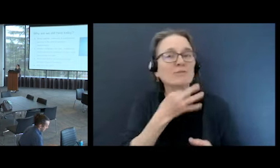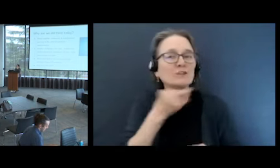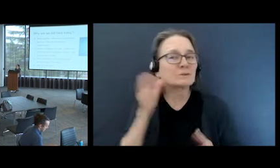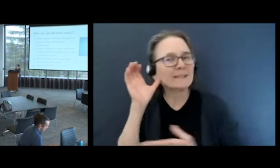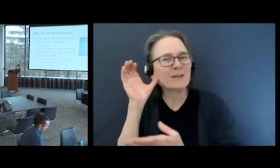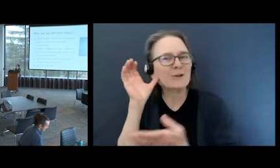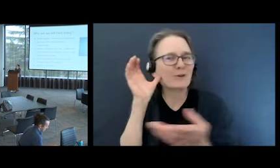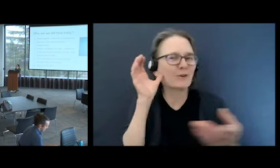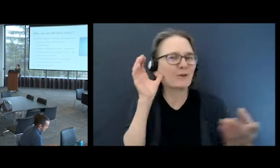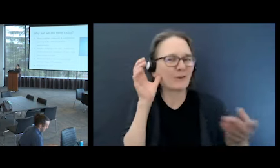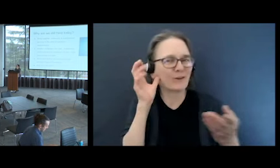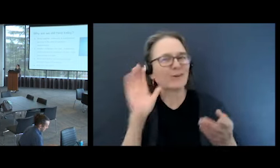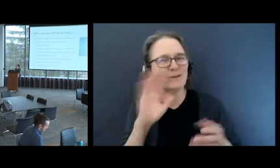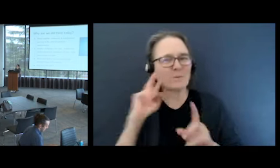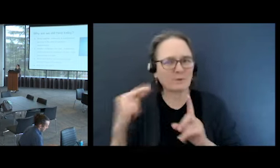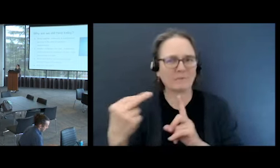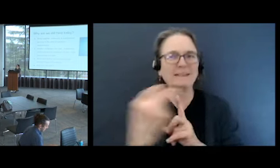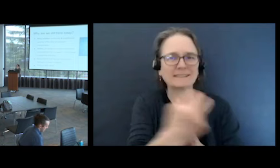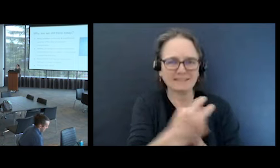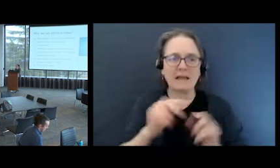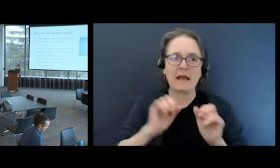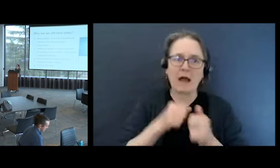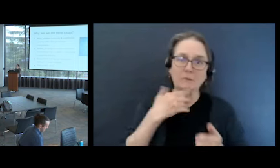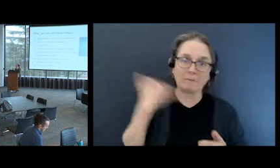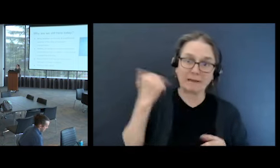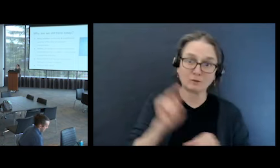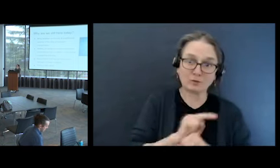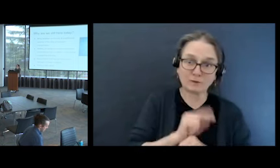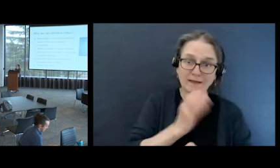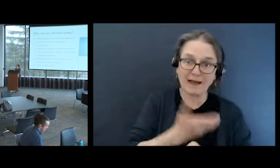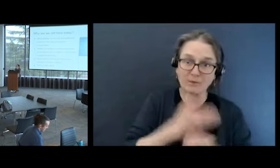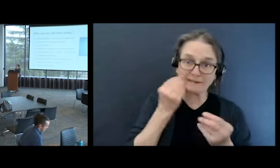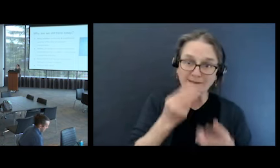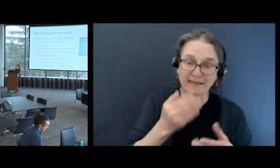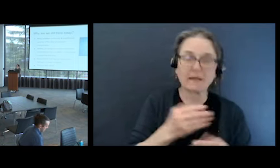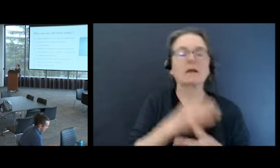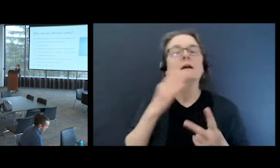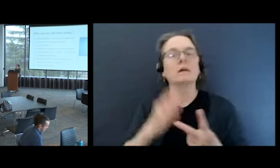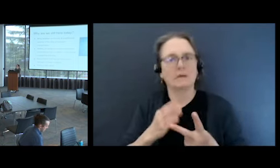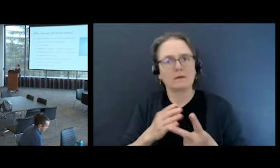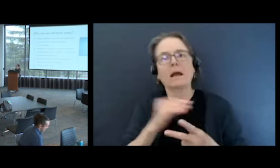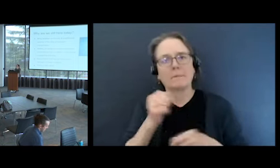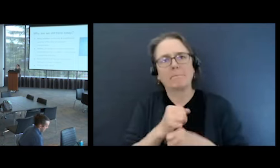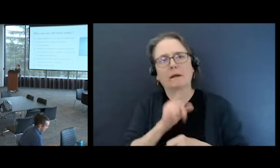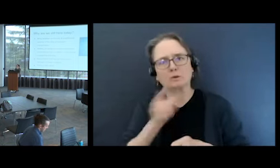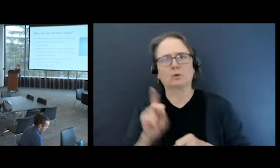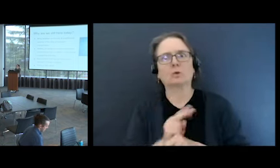to everyone, and also amenable to being produced by the data producers.